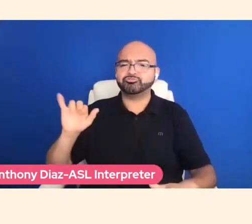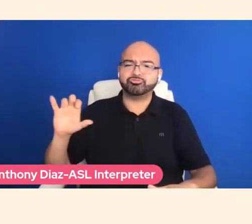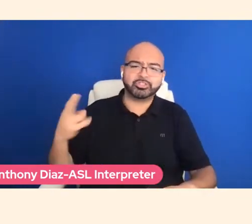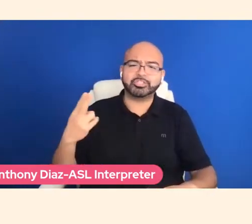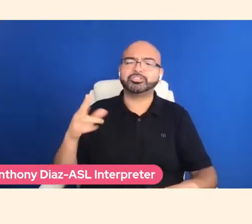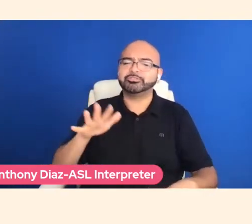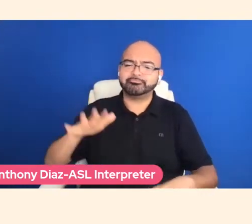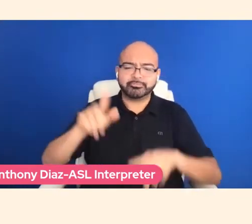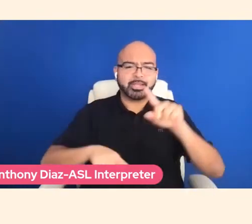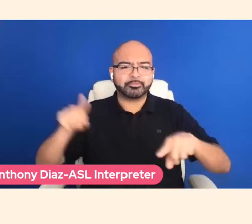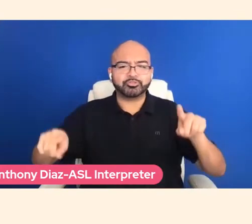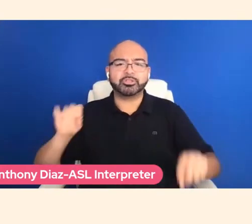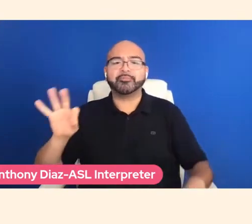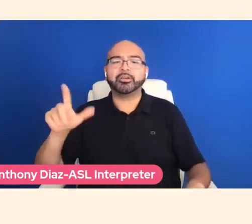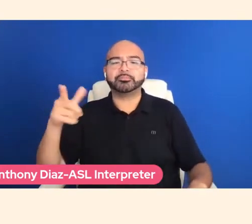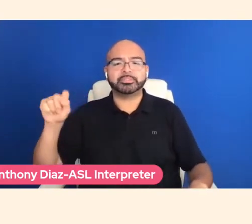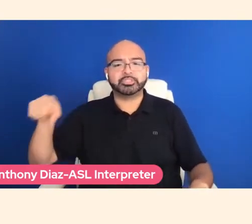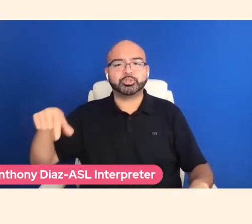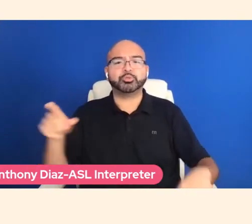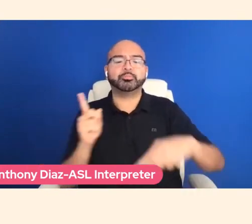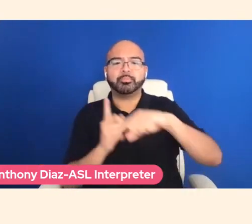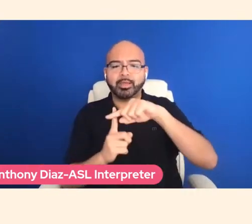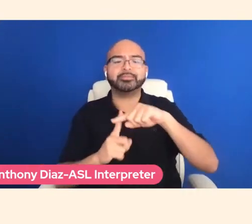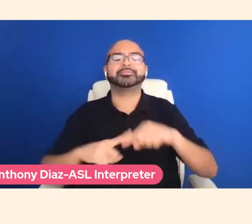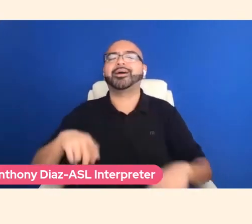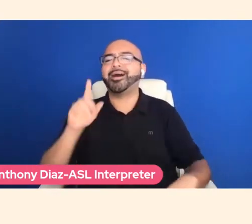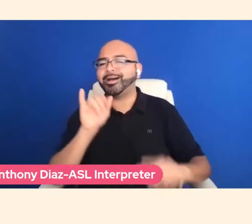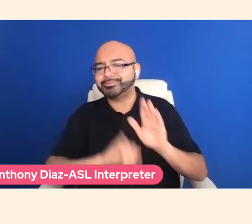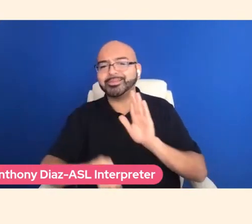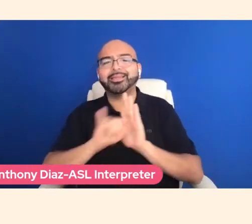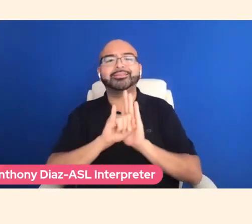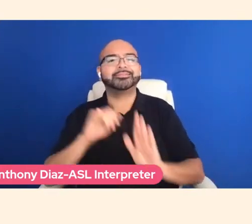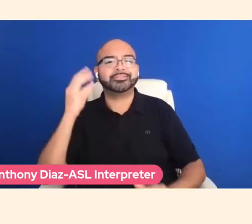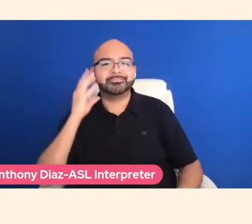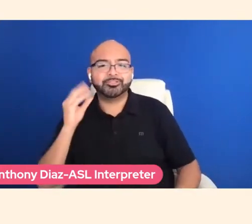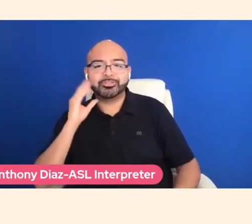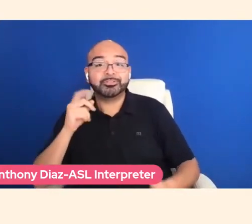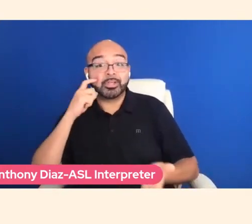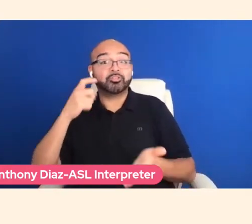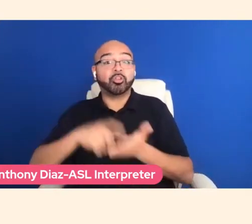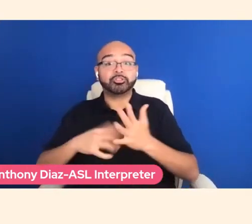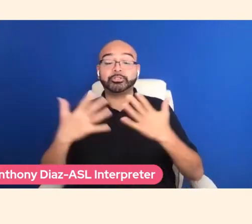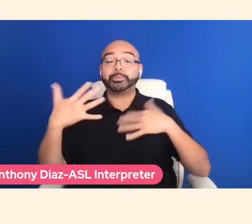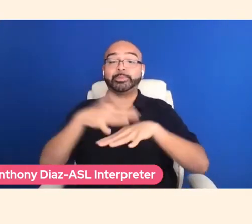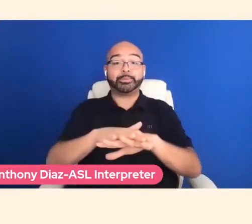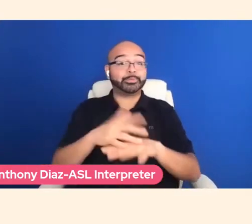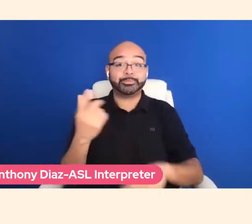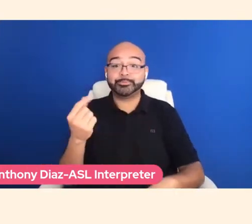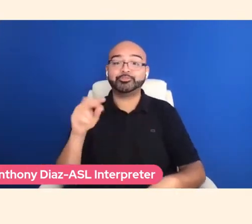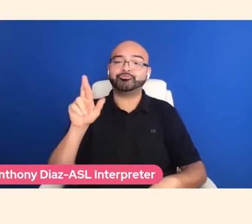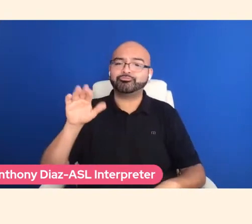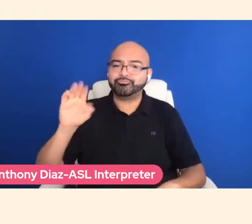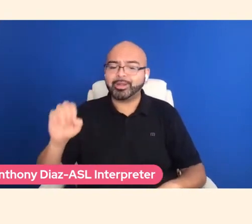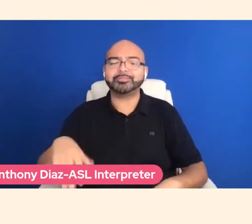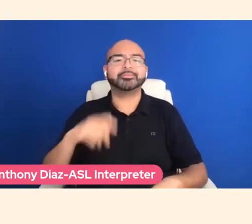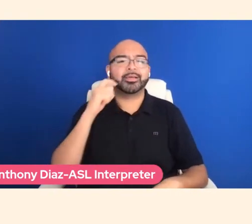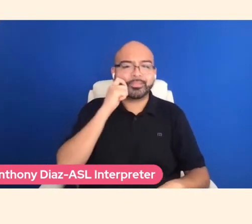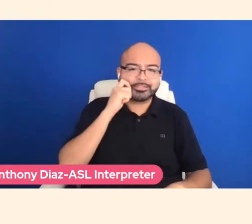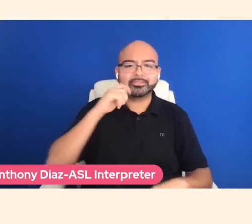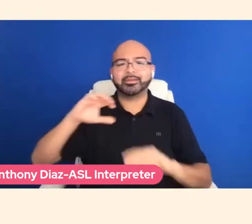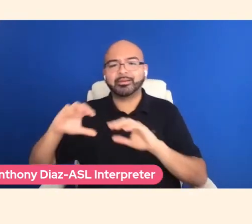of LGBTQ plus identities and experiences, acknowledging the intersections of race, ethnicity, class,